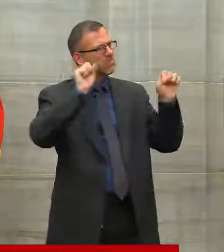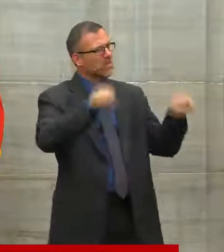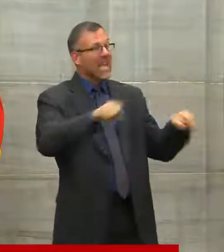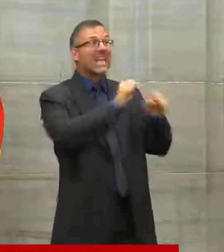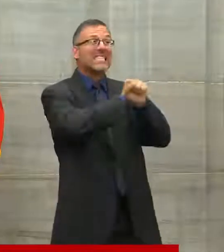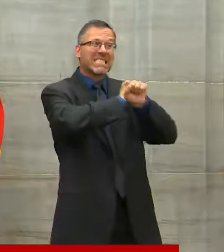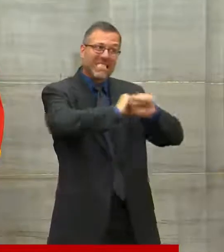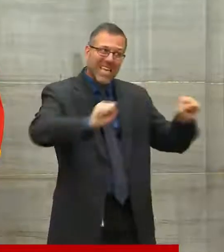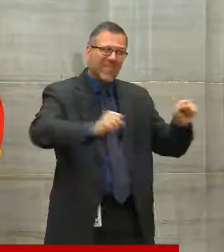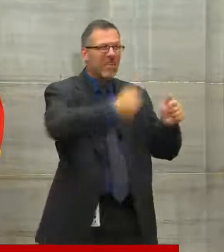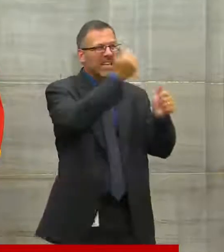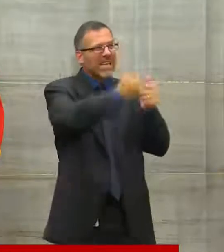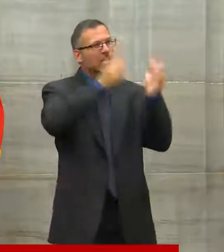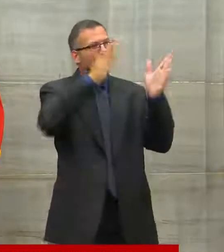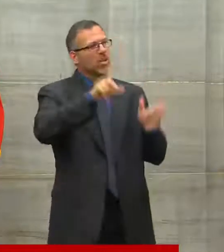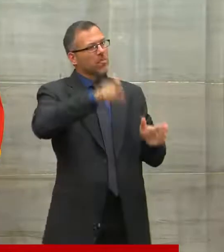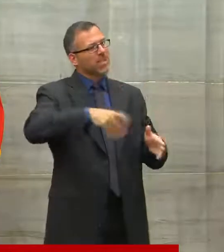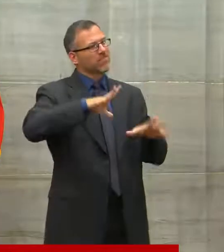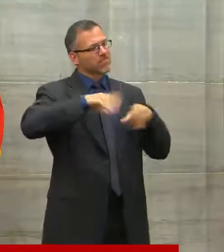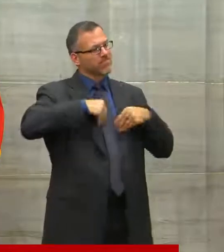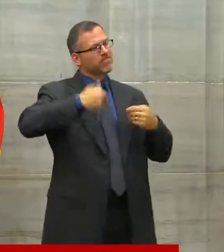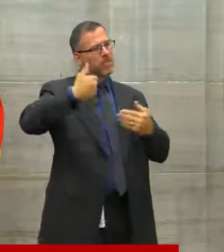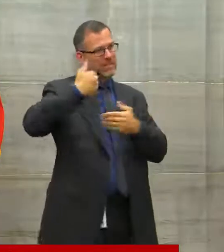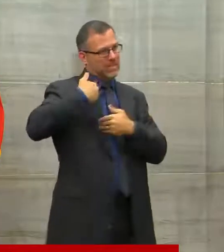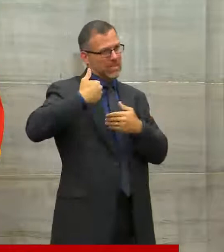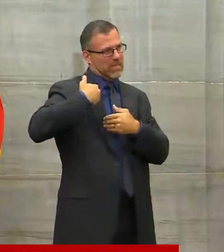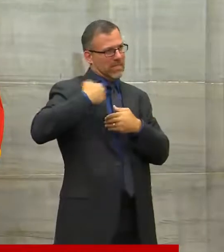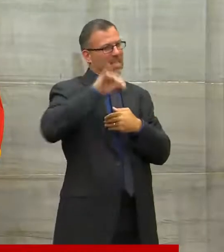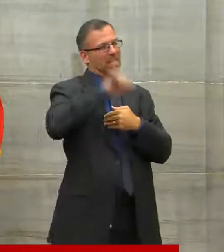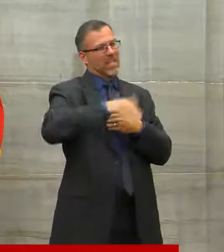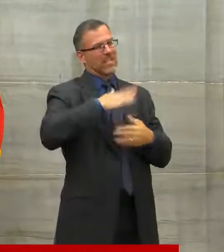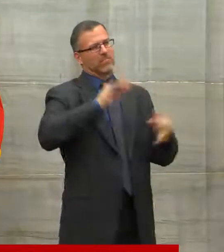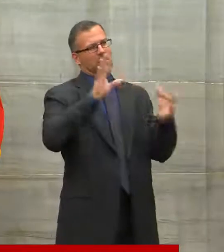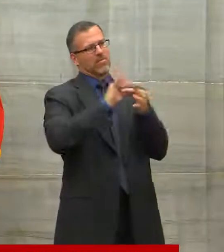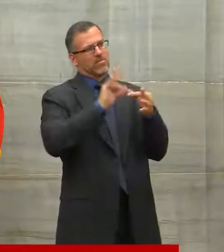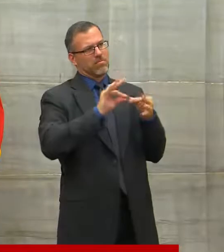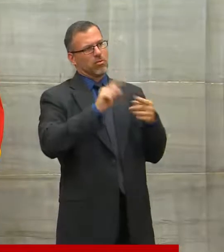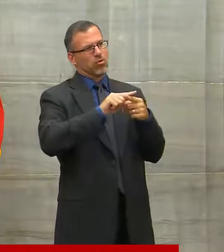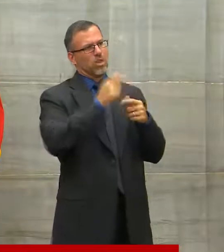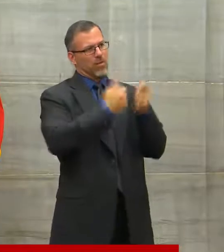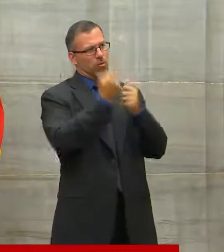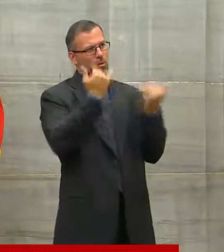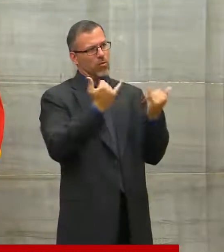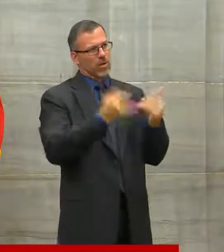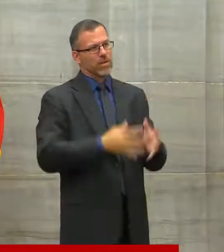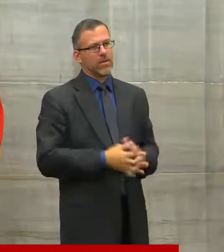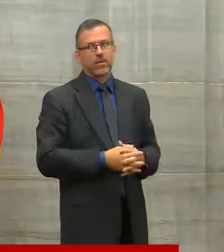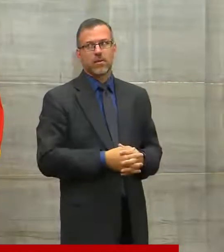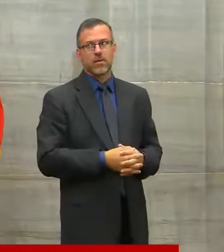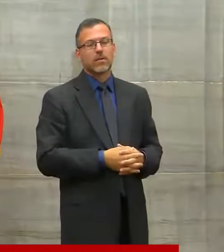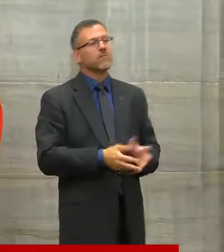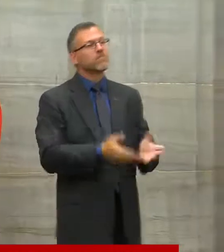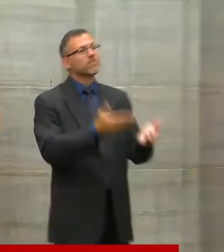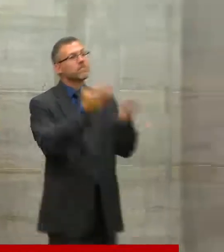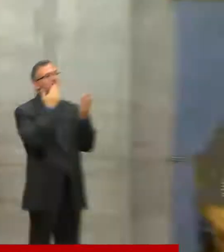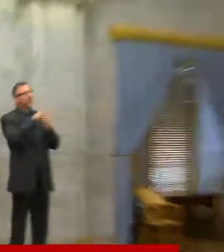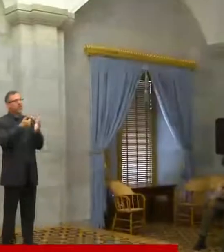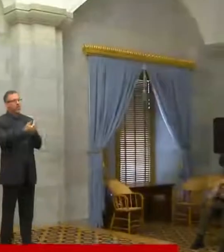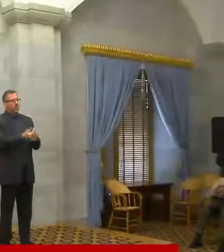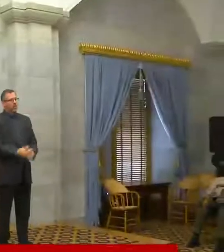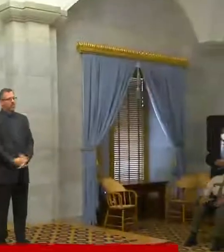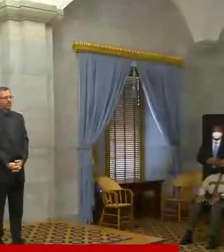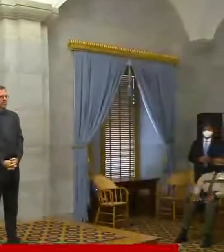that takes individual responsibility to do that. So that would be my message to Tennesseans today. Thank you all. Appreciate